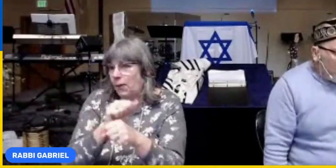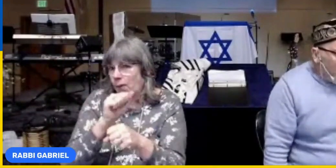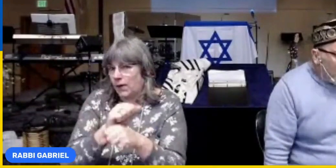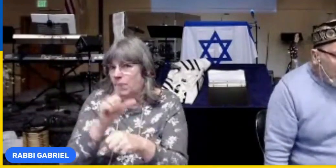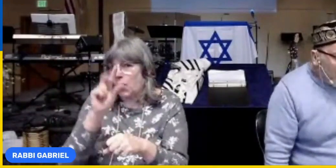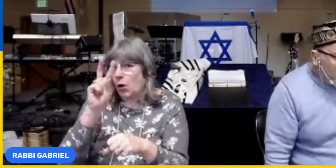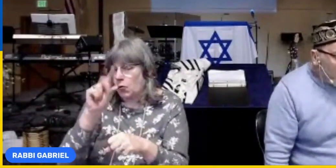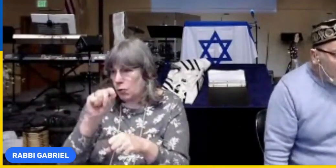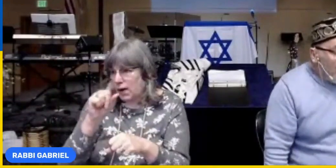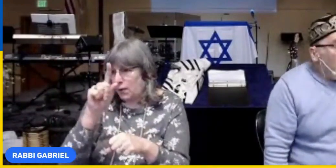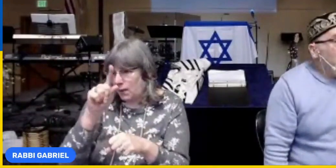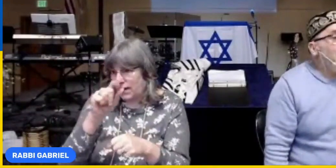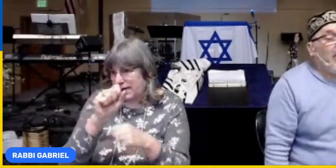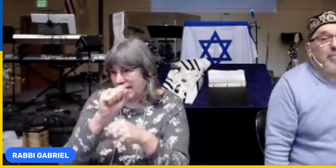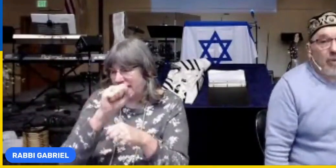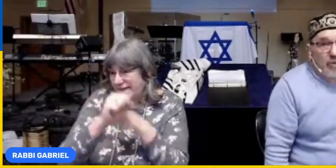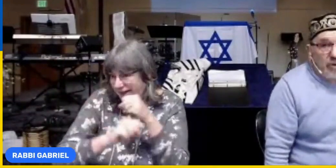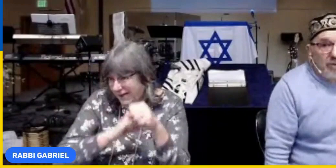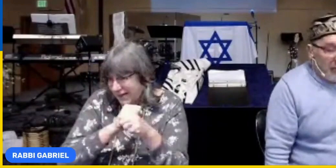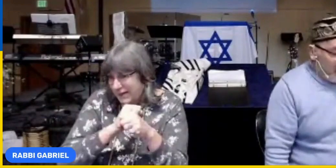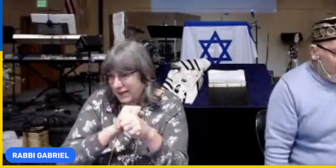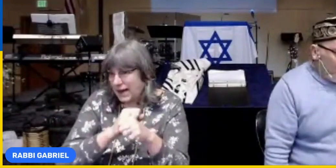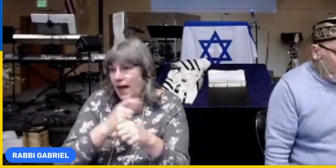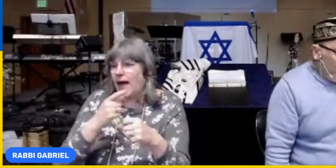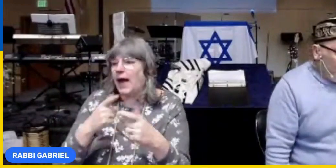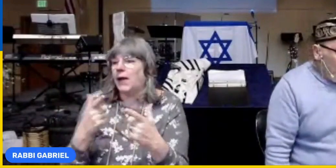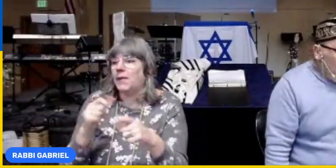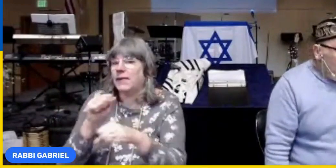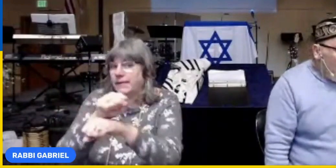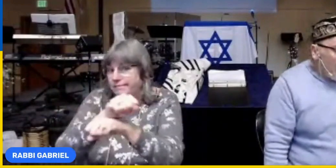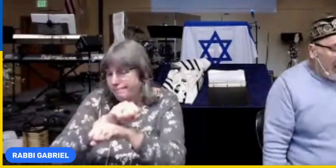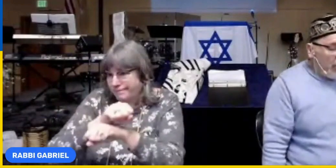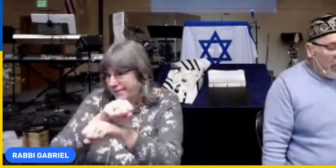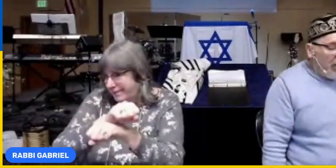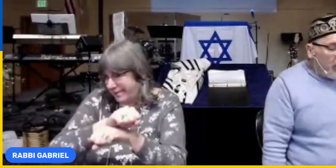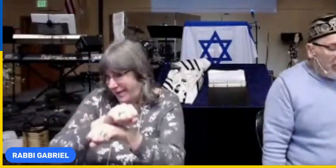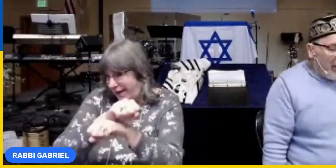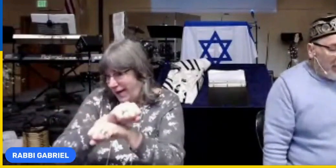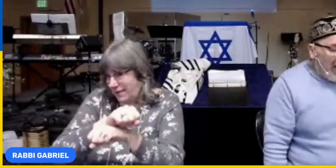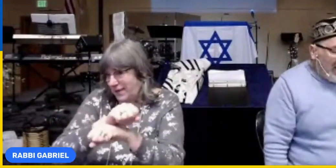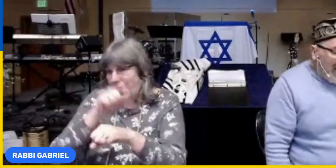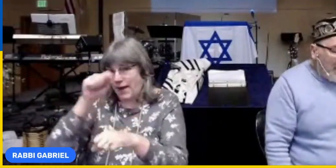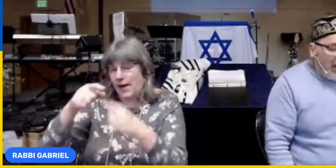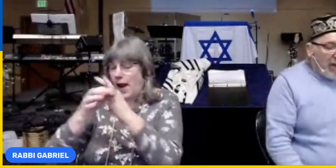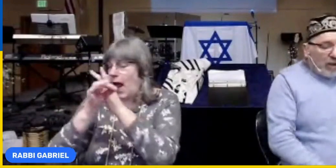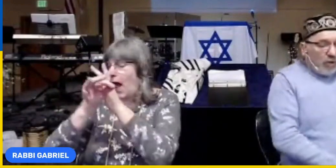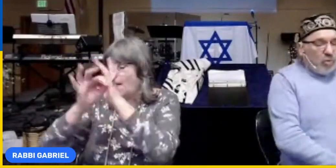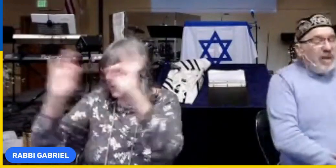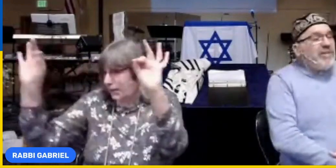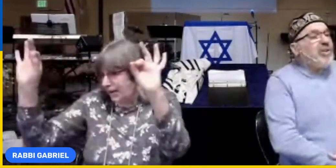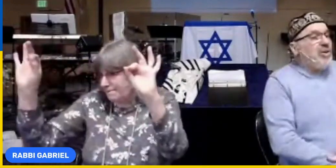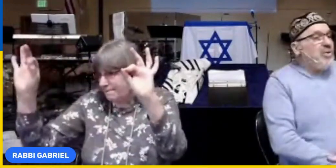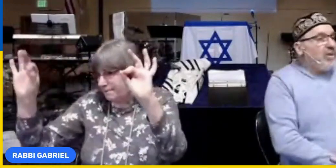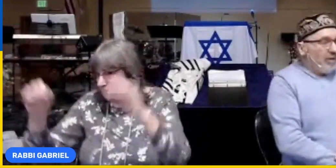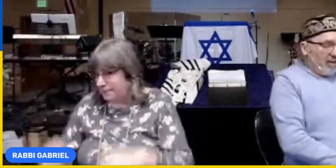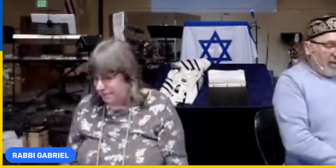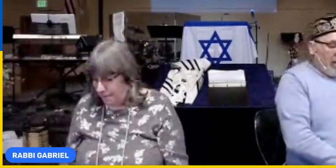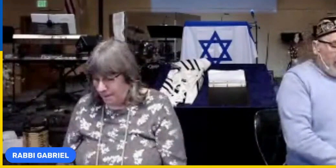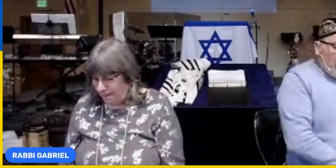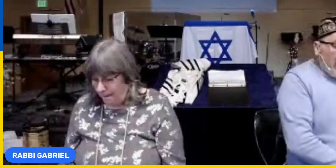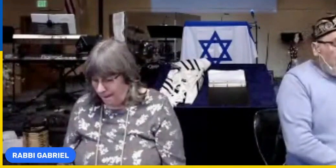When Jacob finally left, Laban pursued him. God had to intercept Laban to